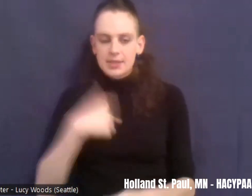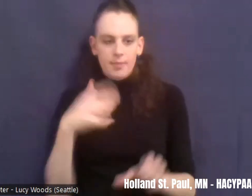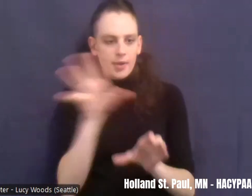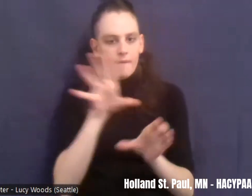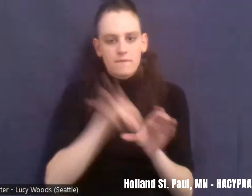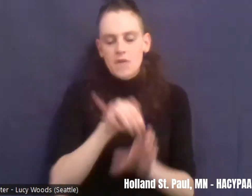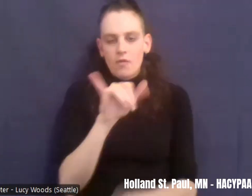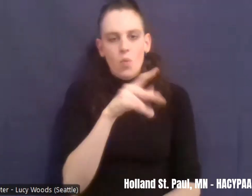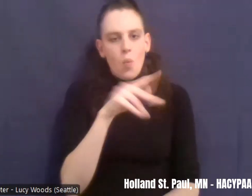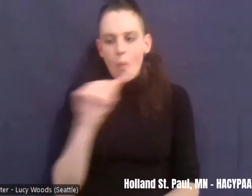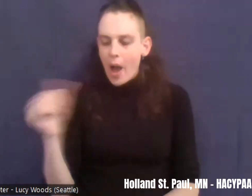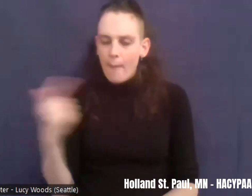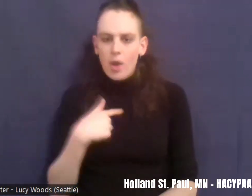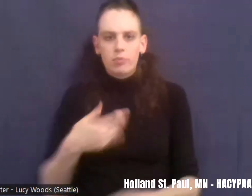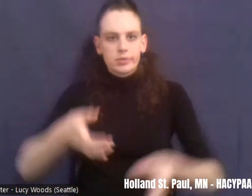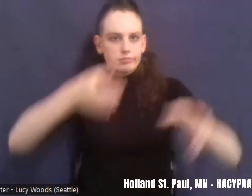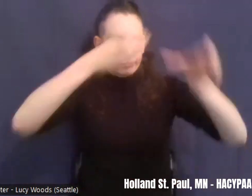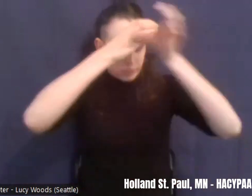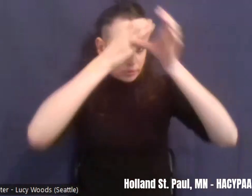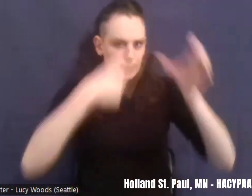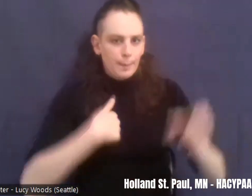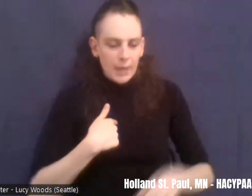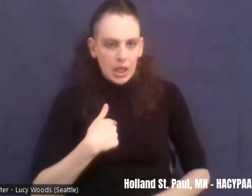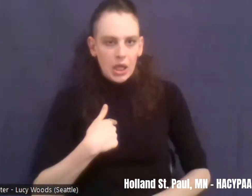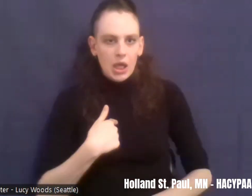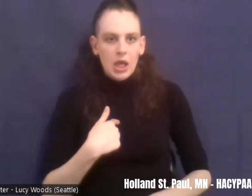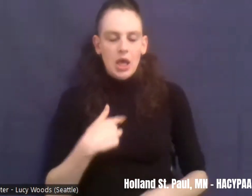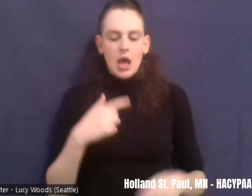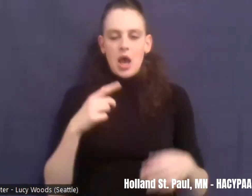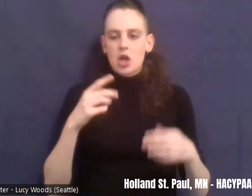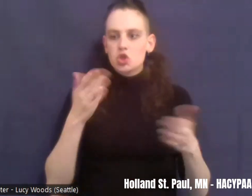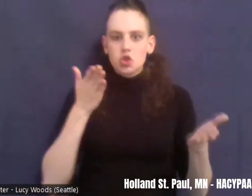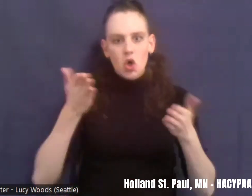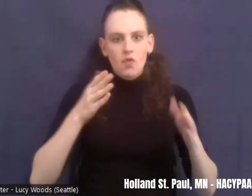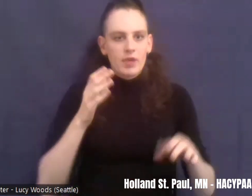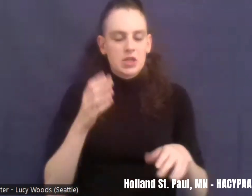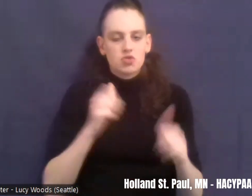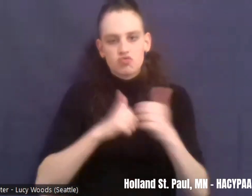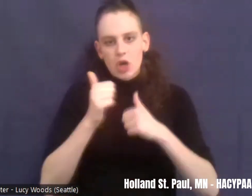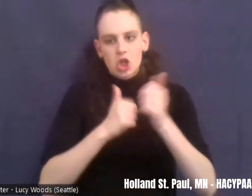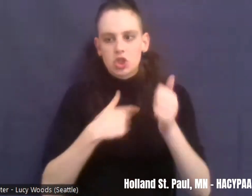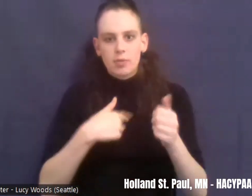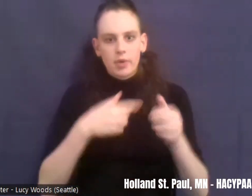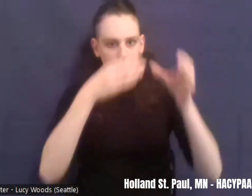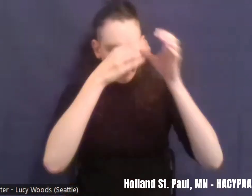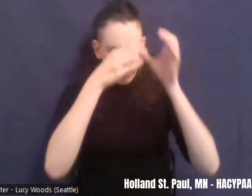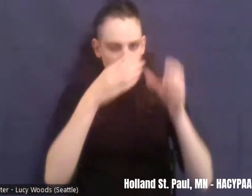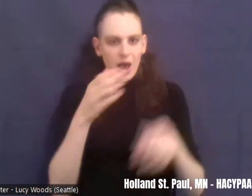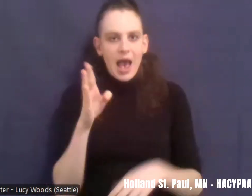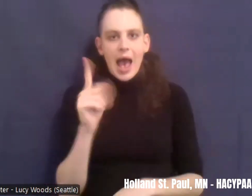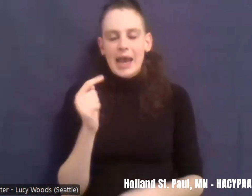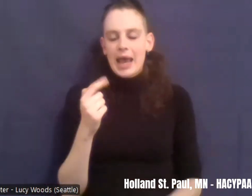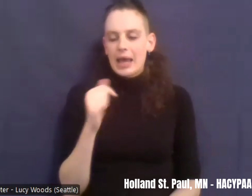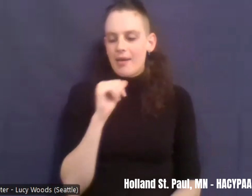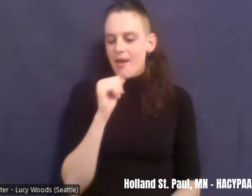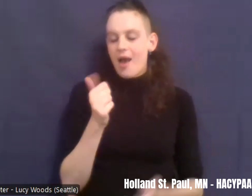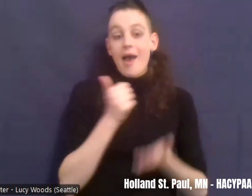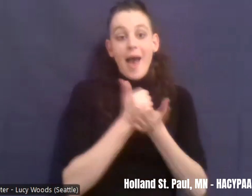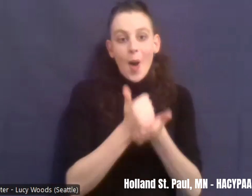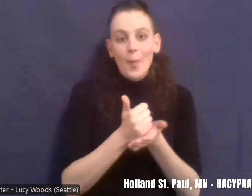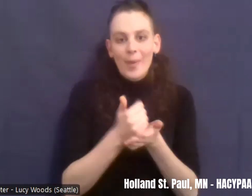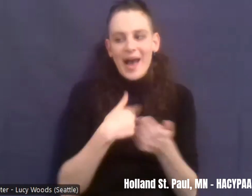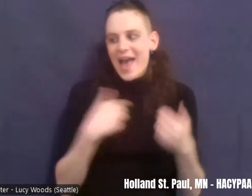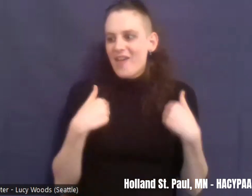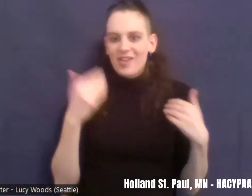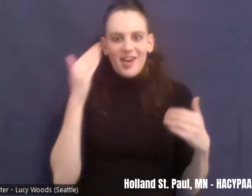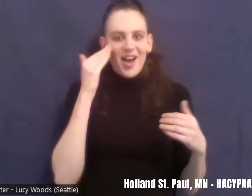at that point. So like I understood like service structure as well. And instead of like being helpful with my knowledge, I like weaponized my knowledge.